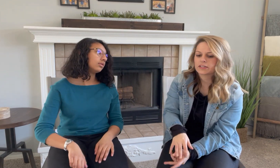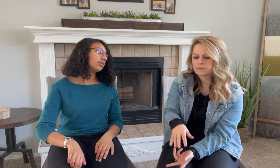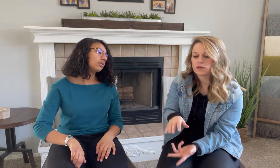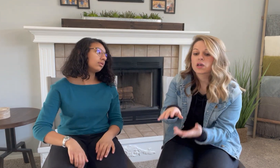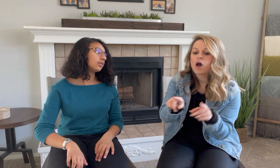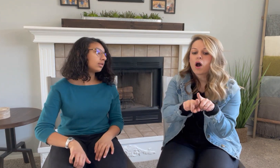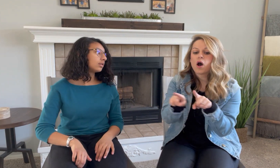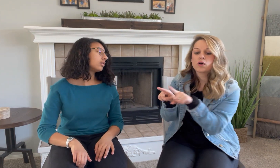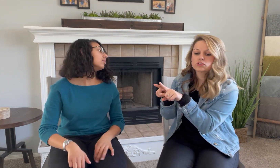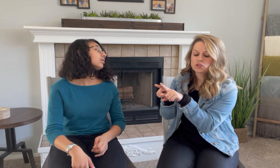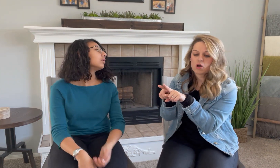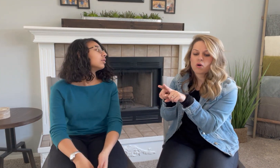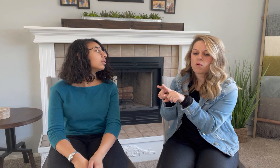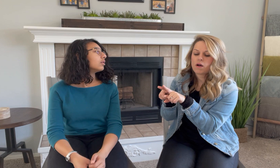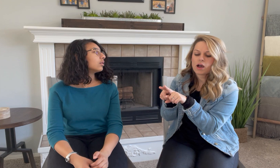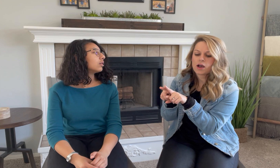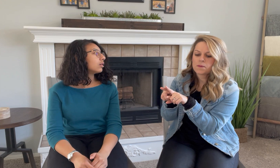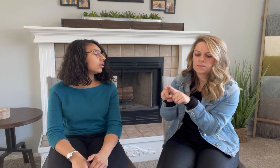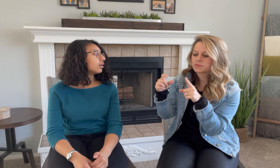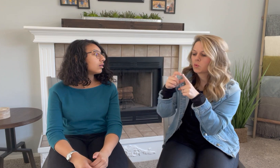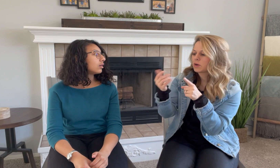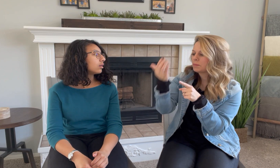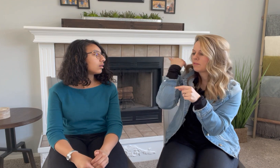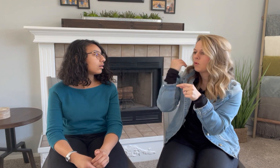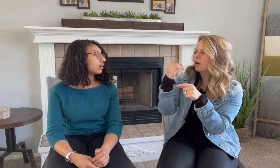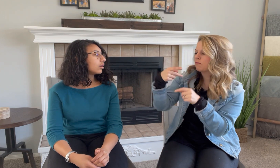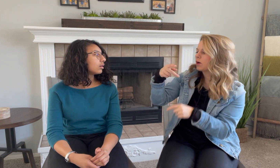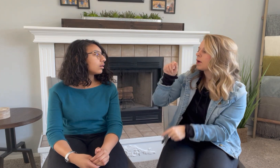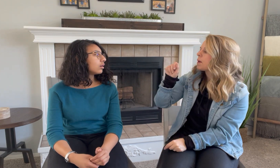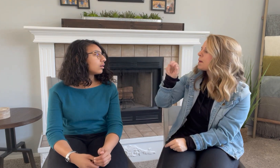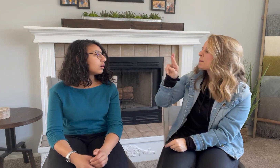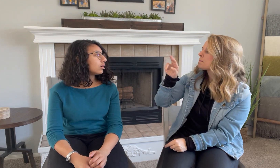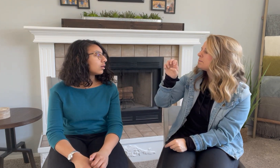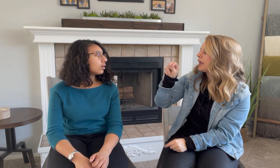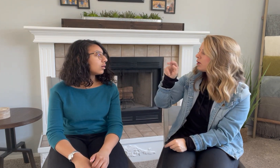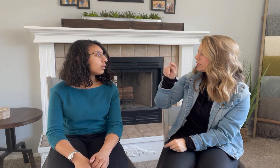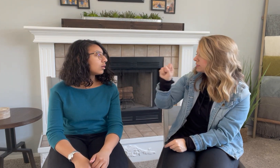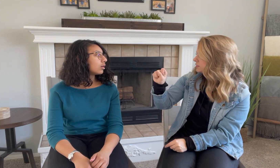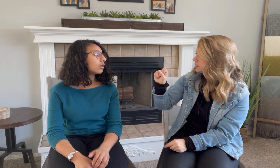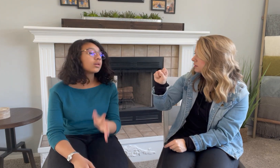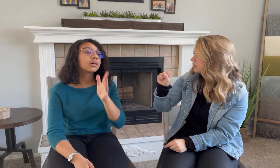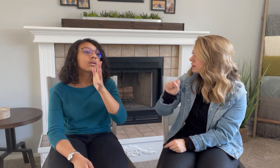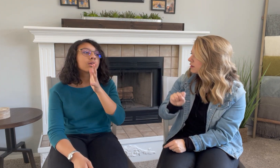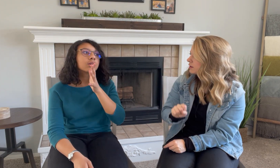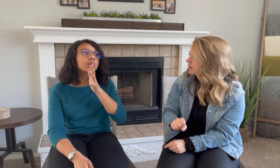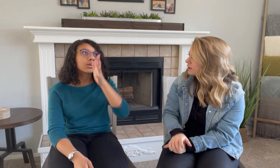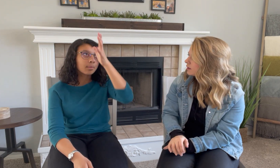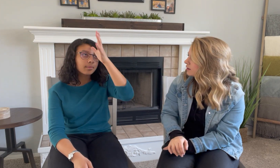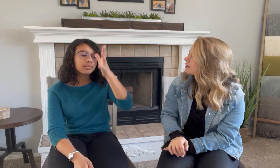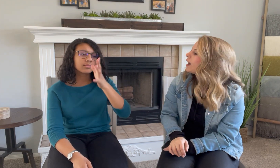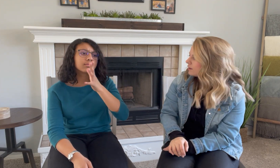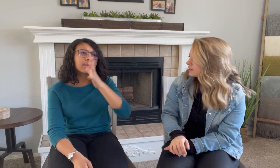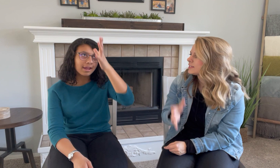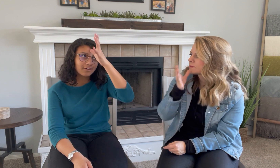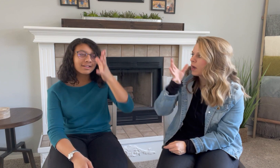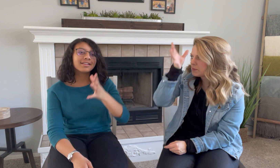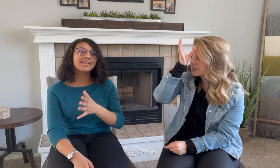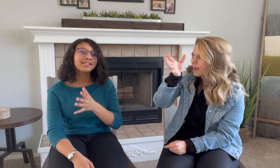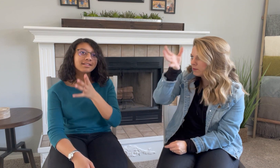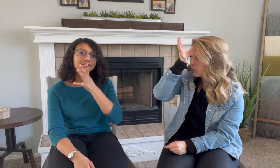spouse. Also, the word before for parents, yeah, is mom and dad, or